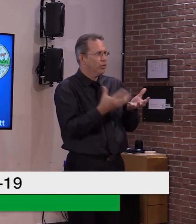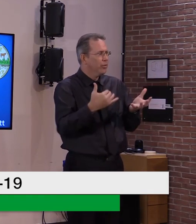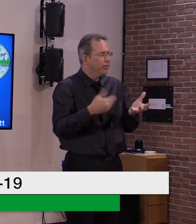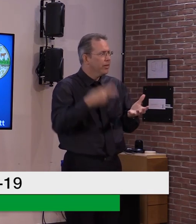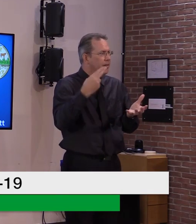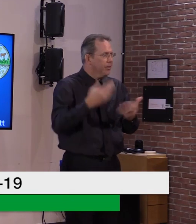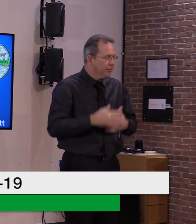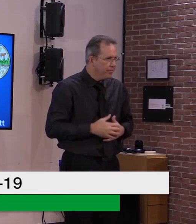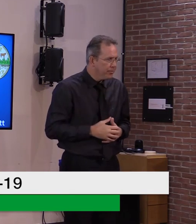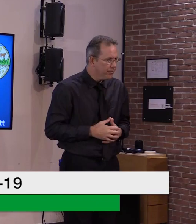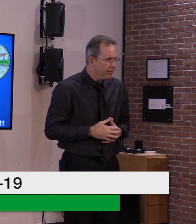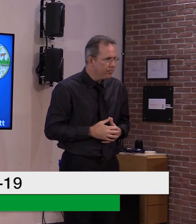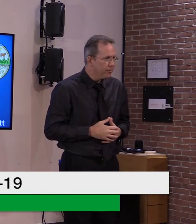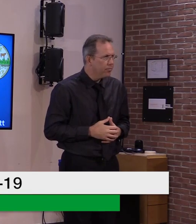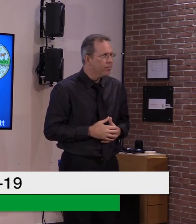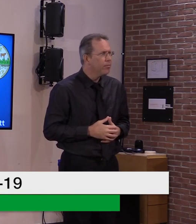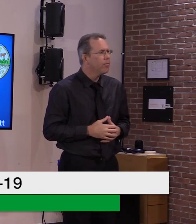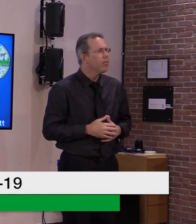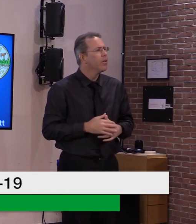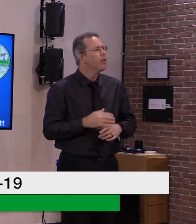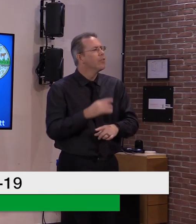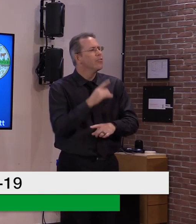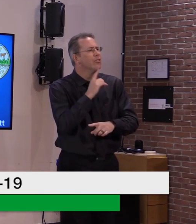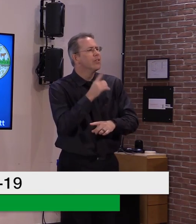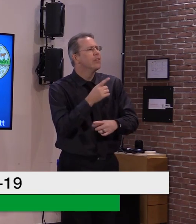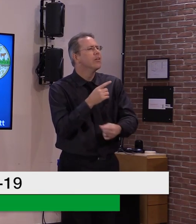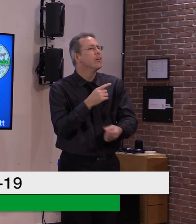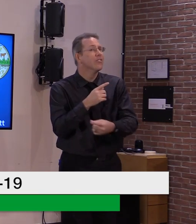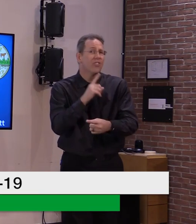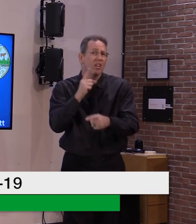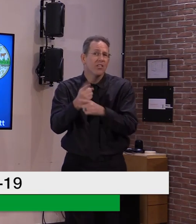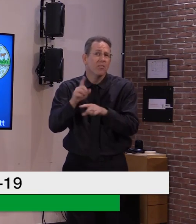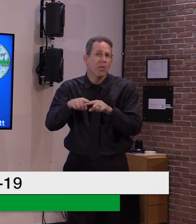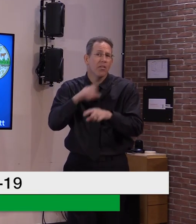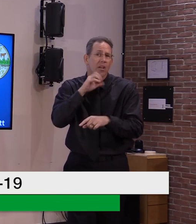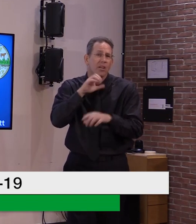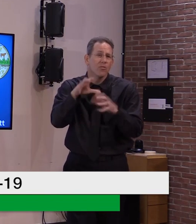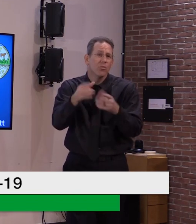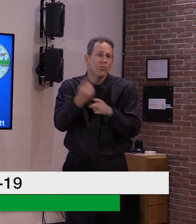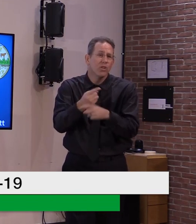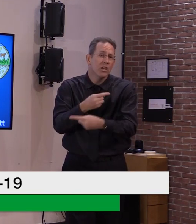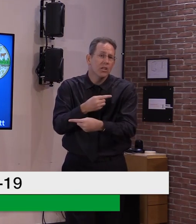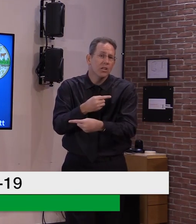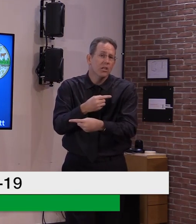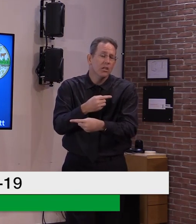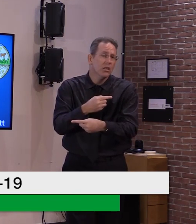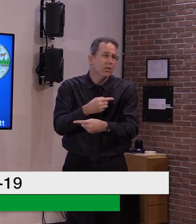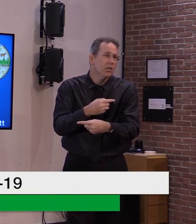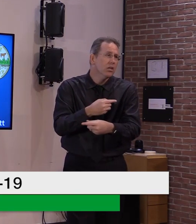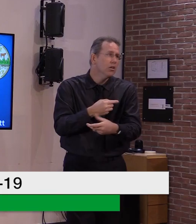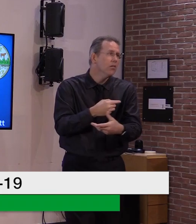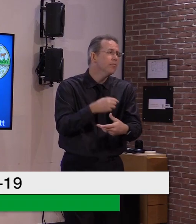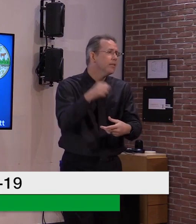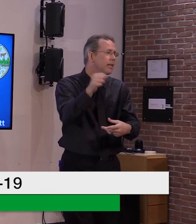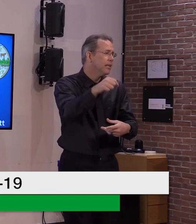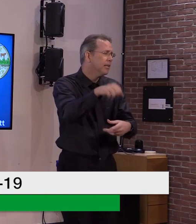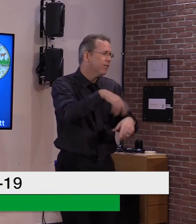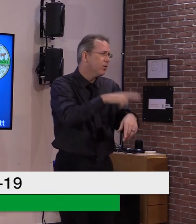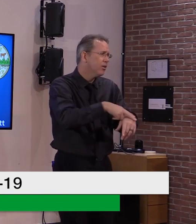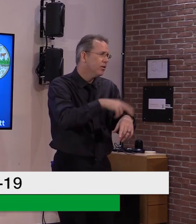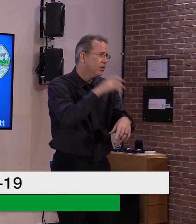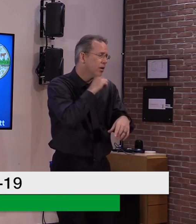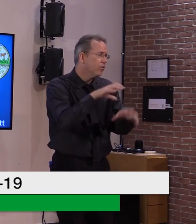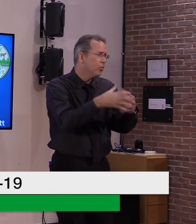vary very significantly by age groups oh absolutely yes uh the two the two